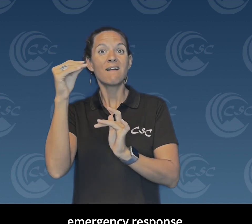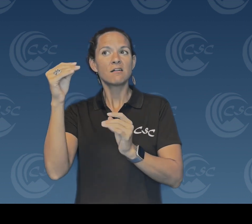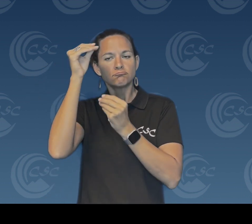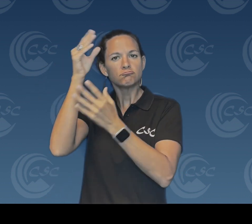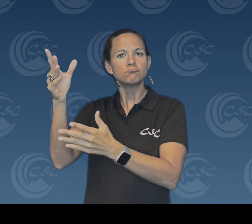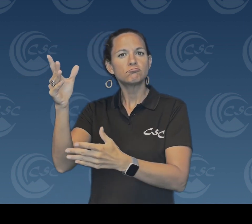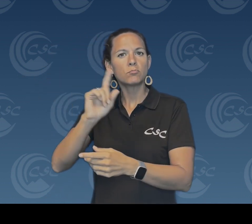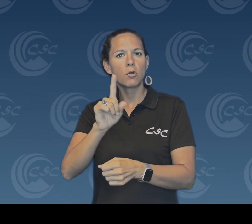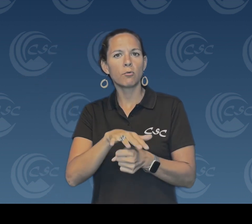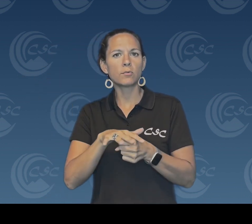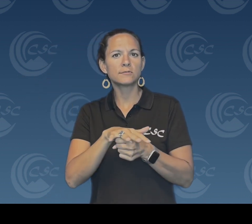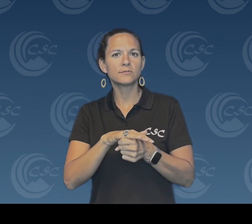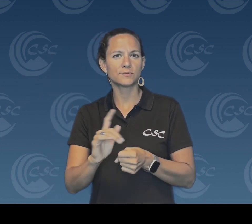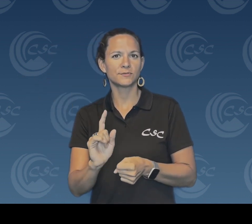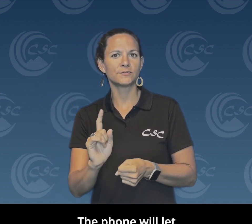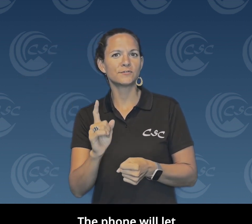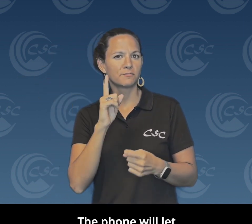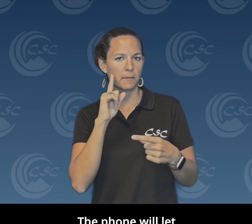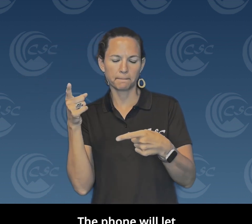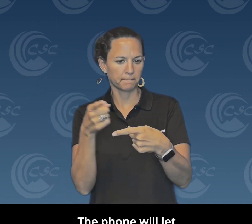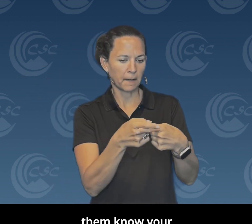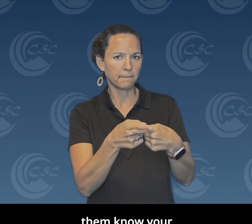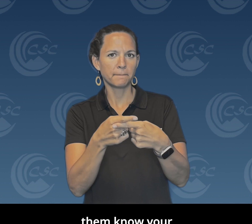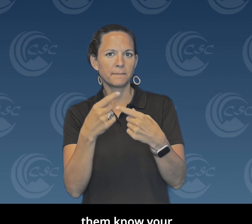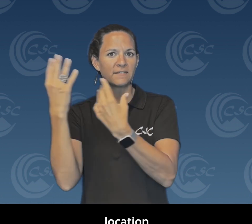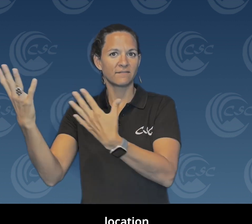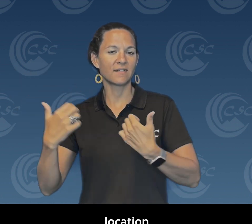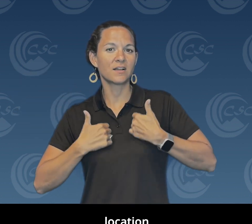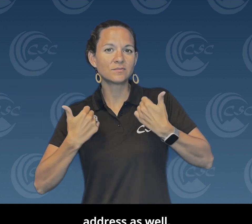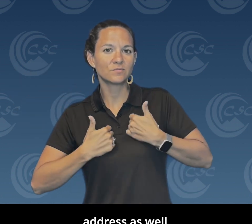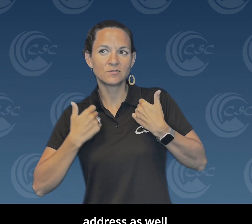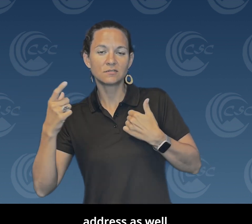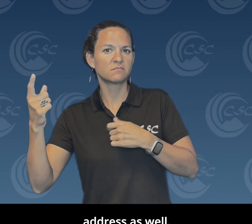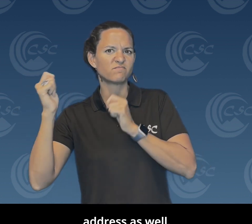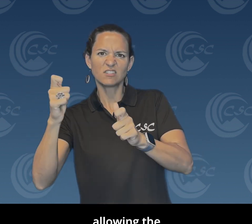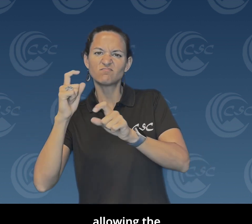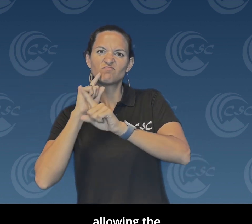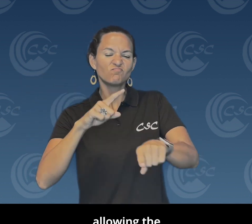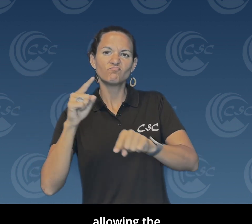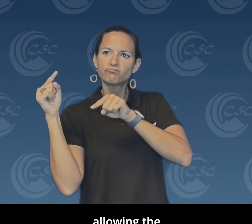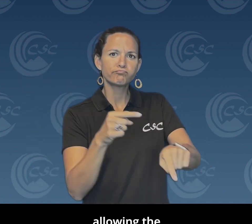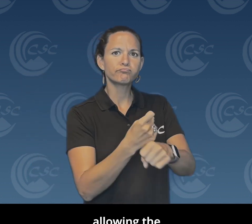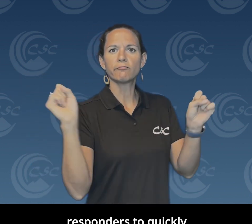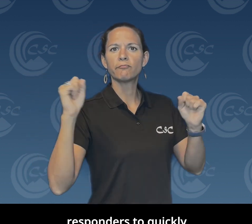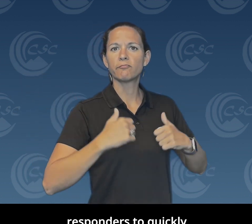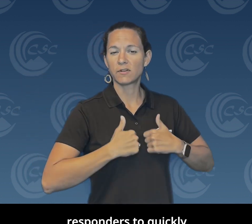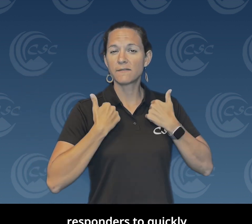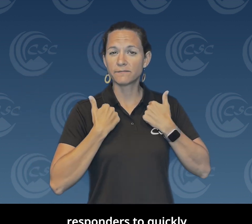response. The phone will let them know your location address as well, allowing the responders to